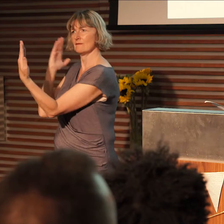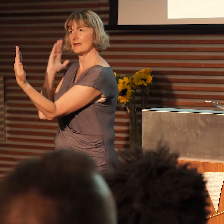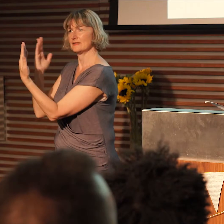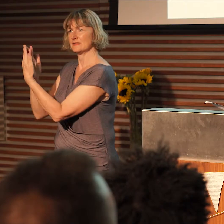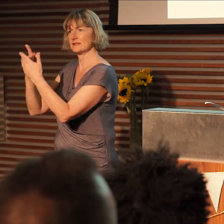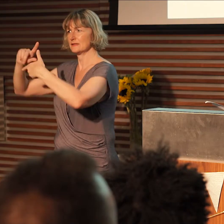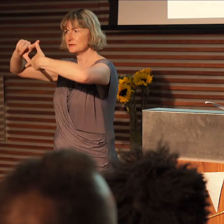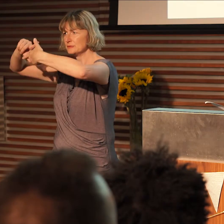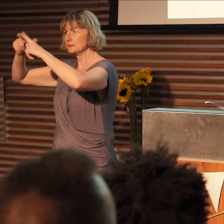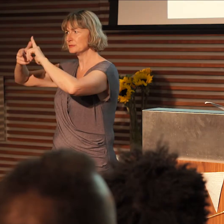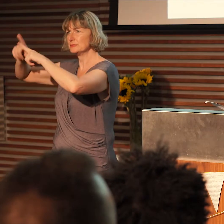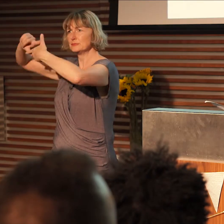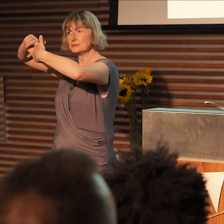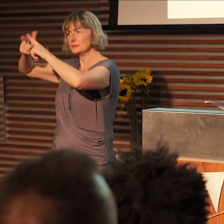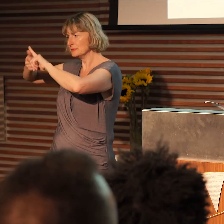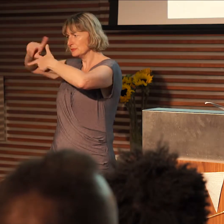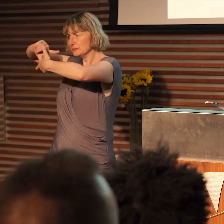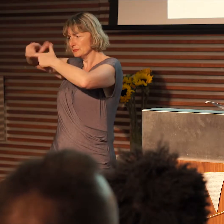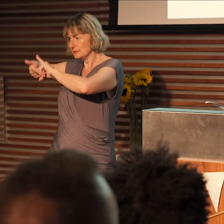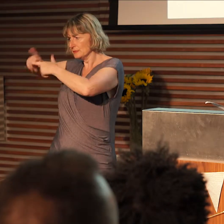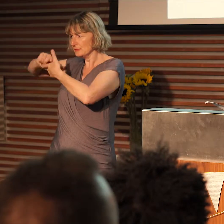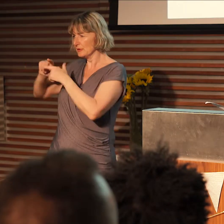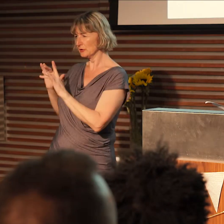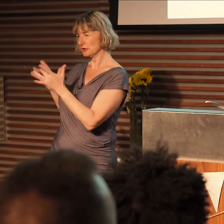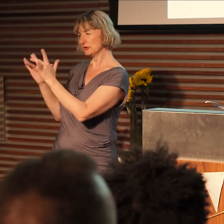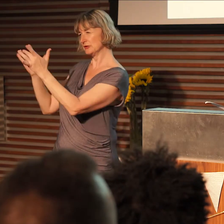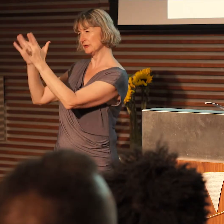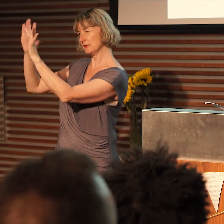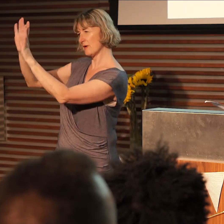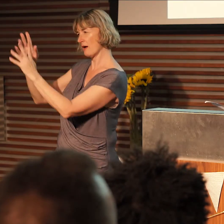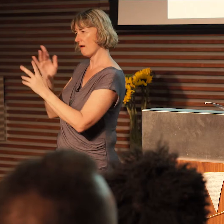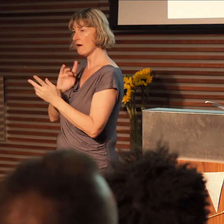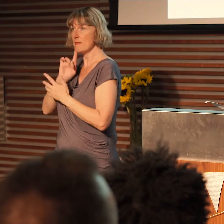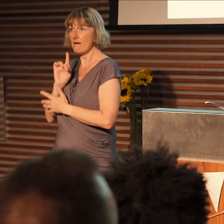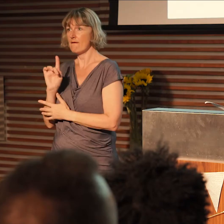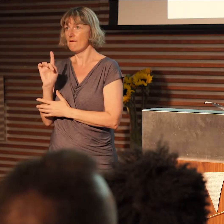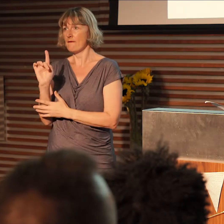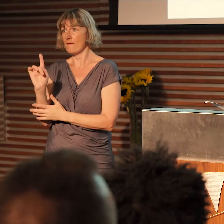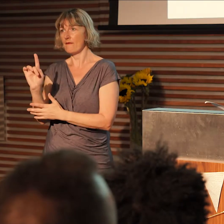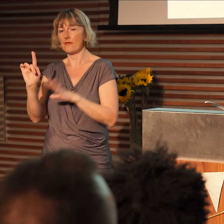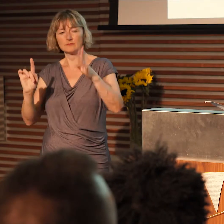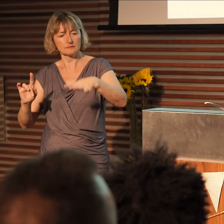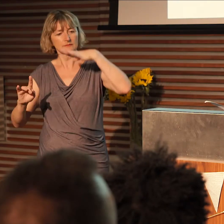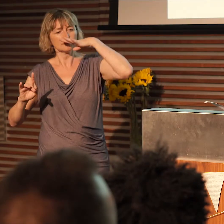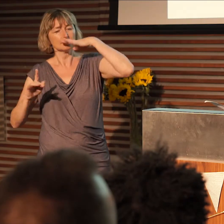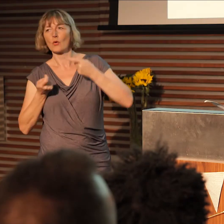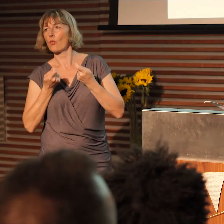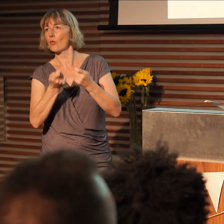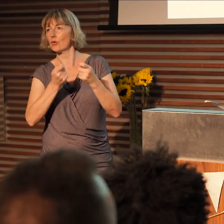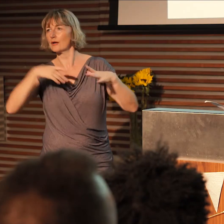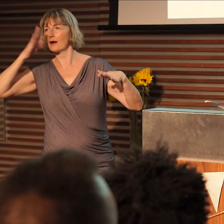fence gleam with a slick, snake-like sheen. The scent of cooking, cumin